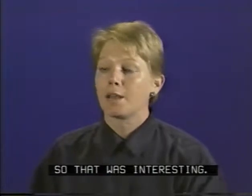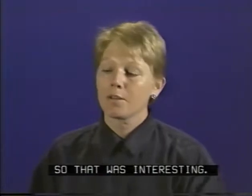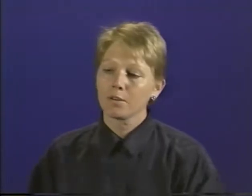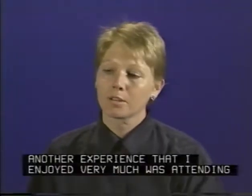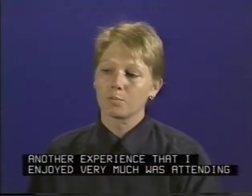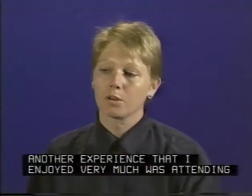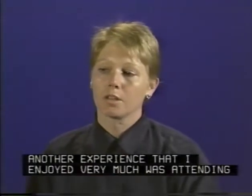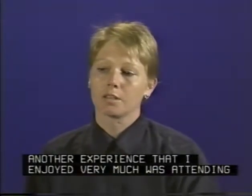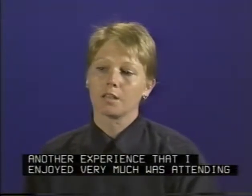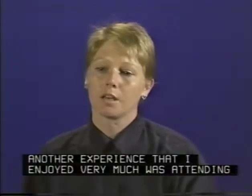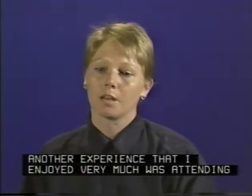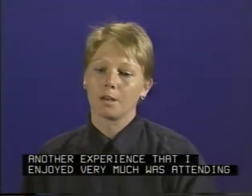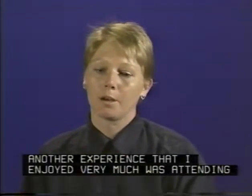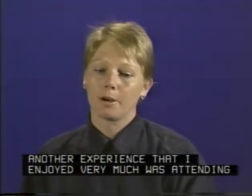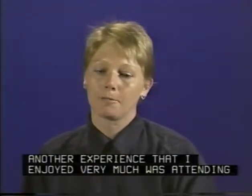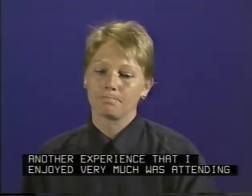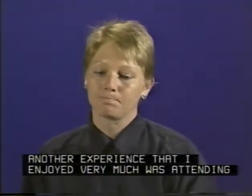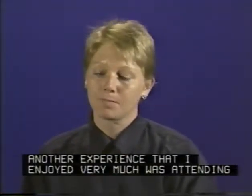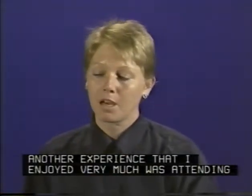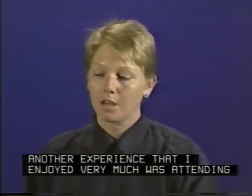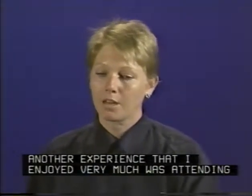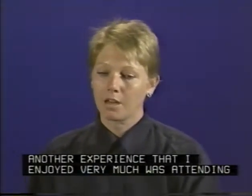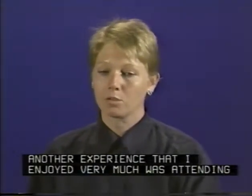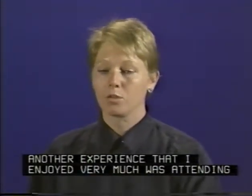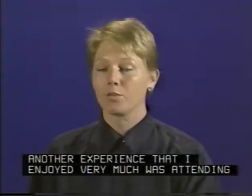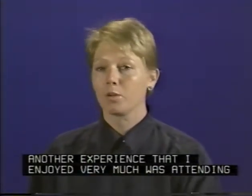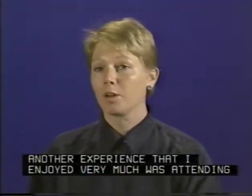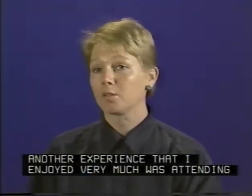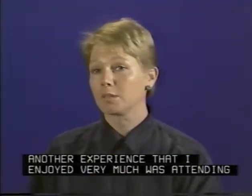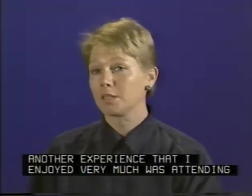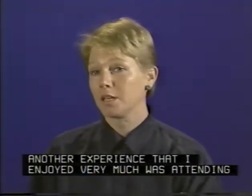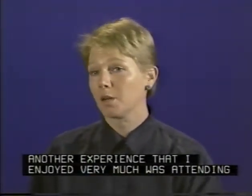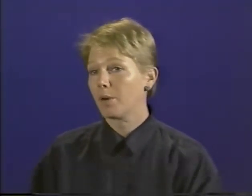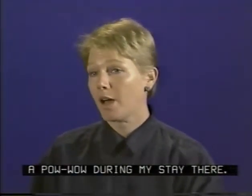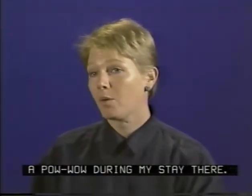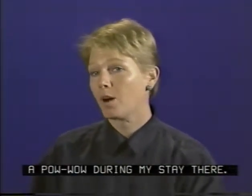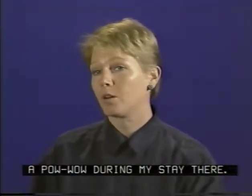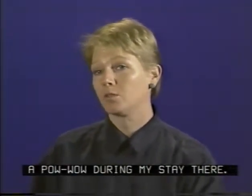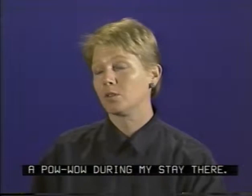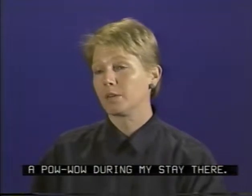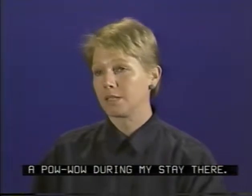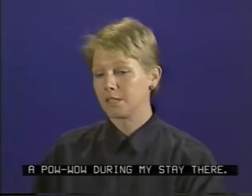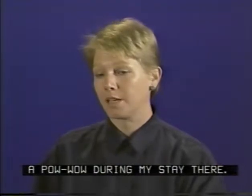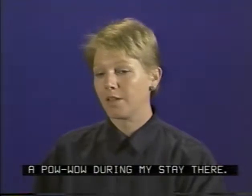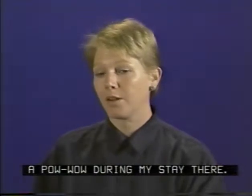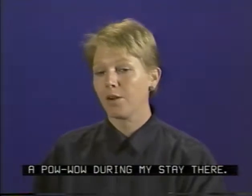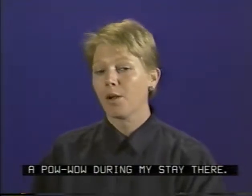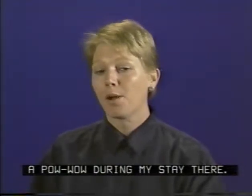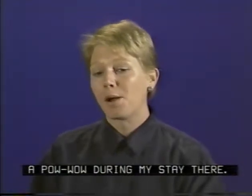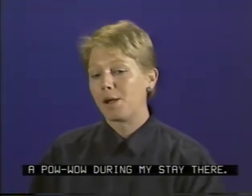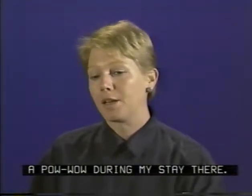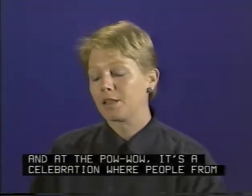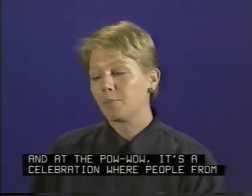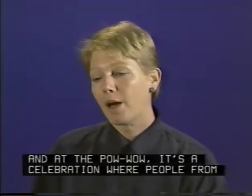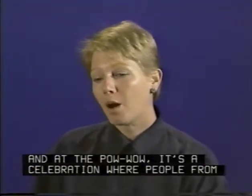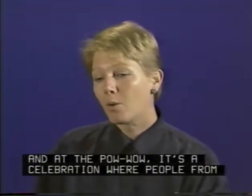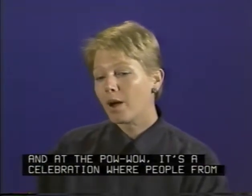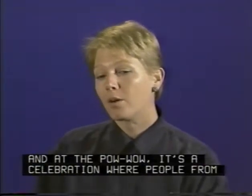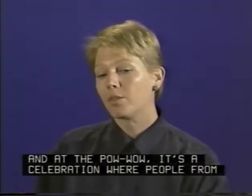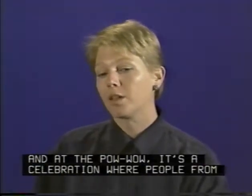Another experience that that I enjoyed very much was attending a powwow during my stay there. And at the powwow,